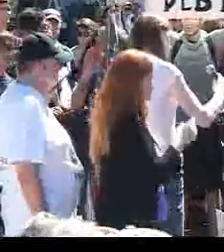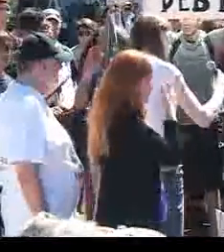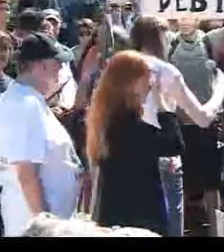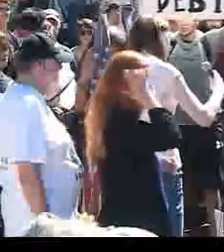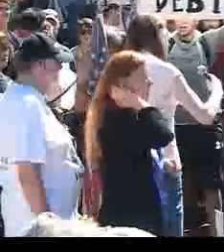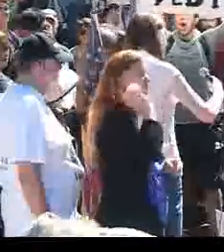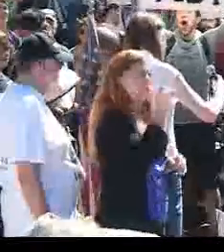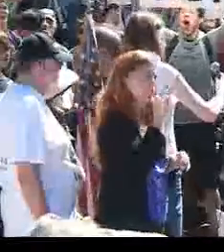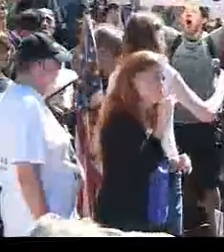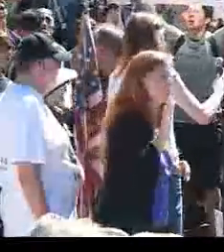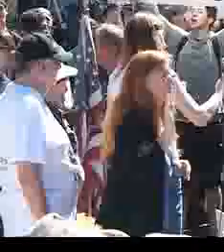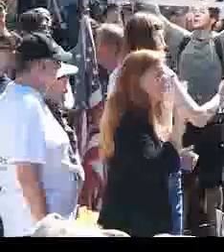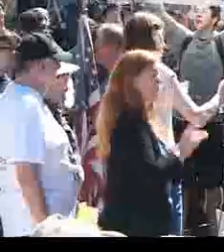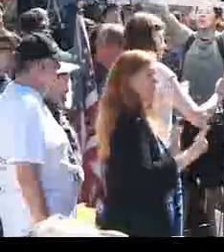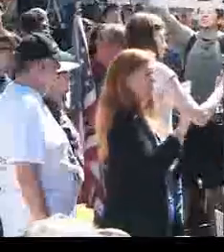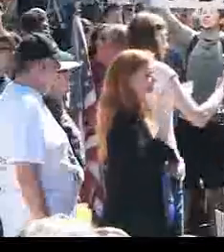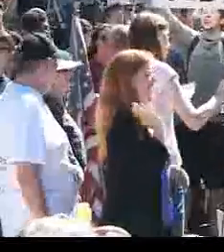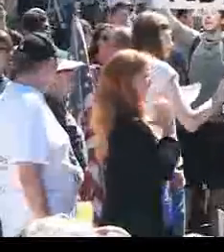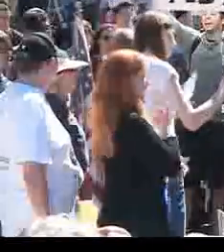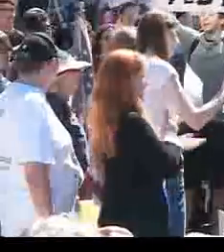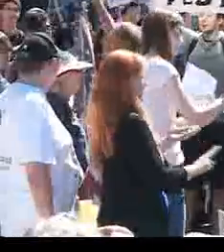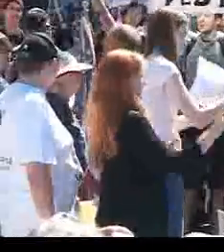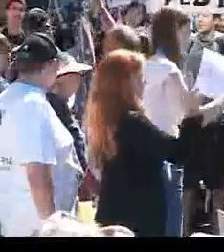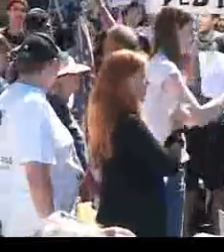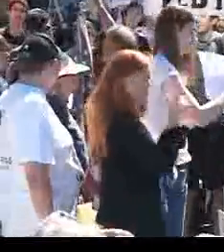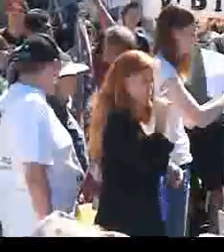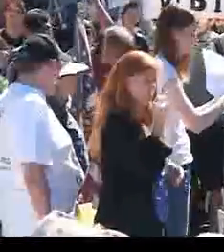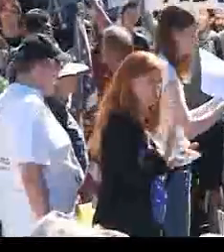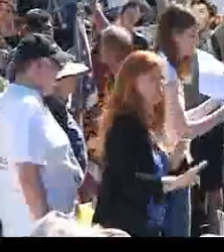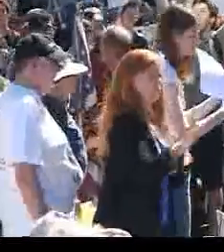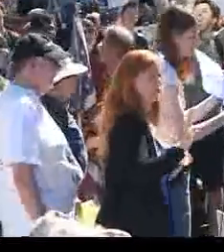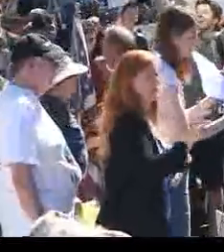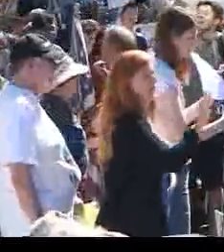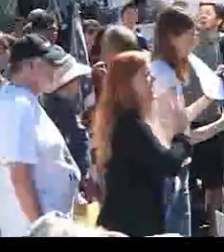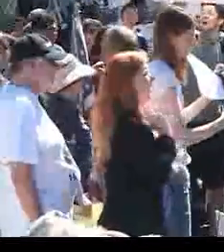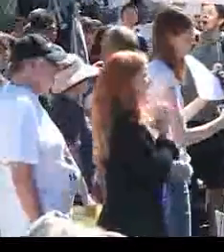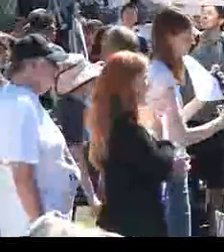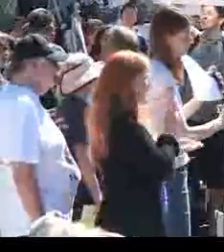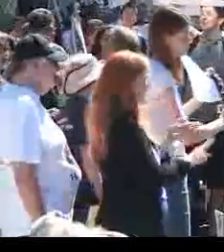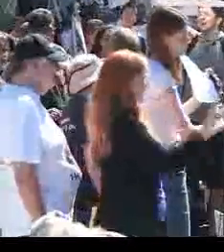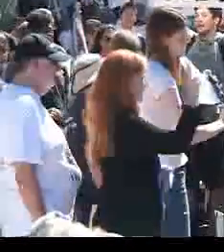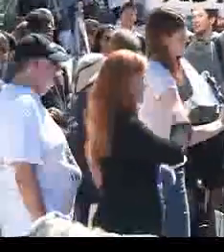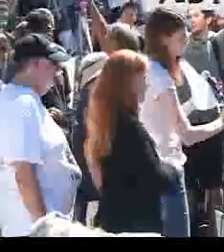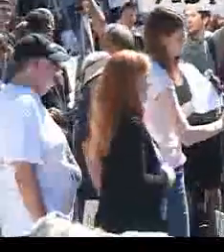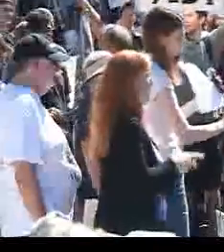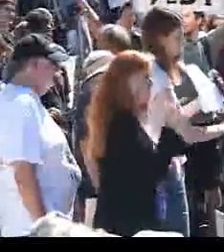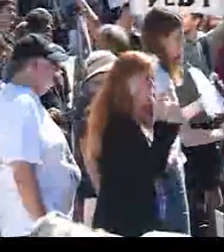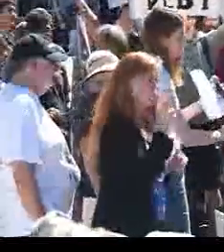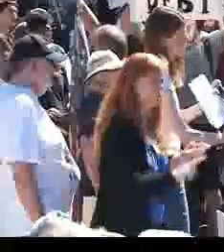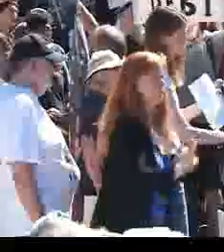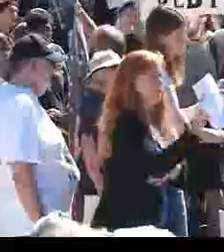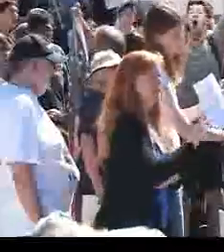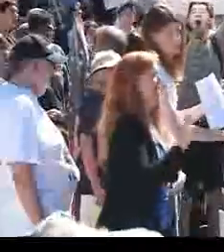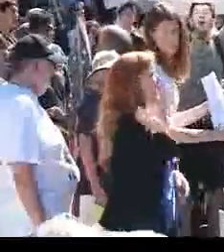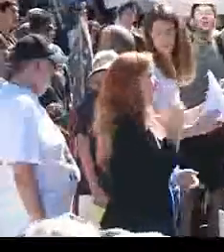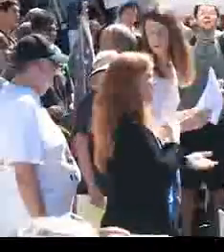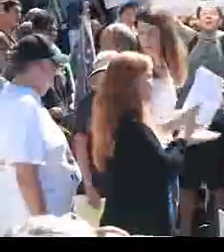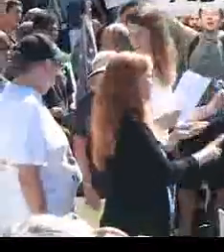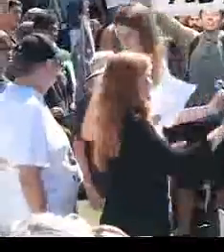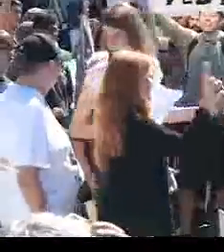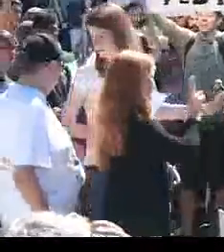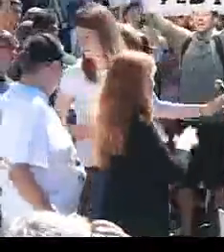Whose university? Our university. Whose university? Our university. Whose university?